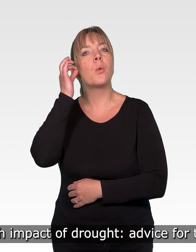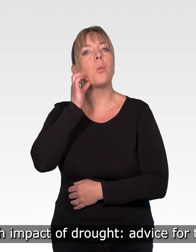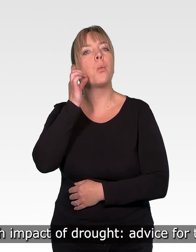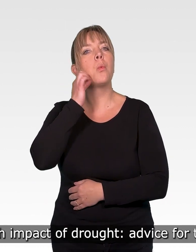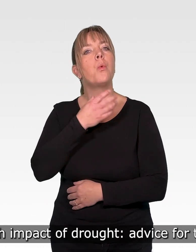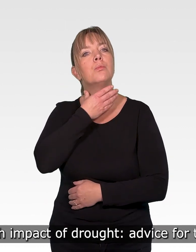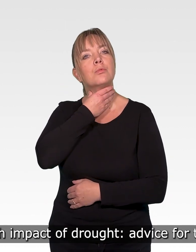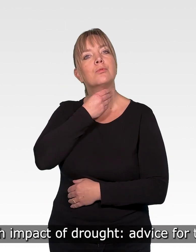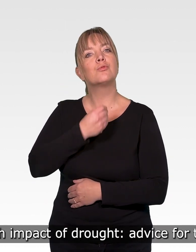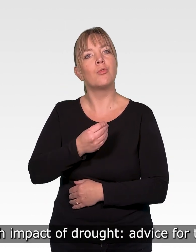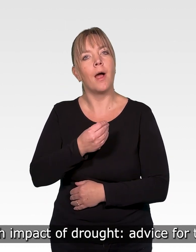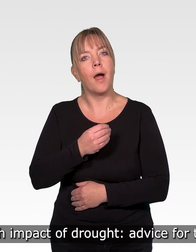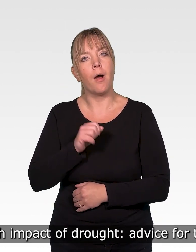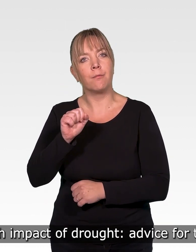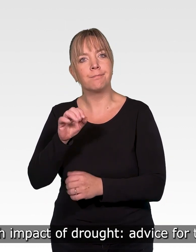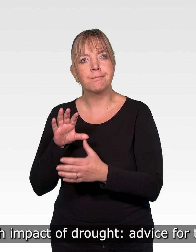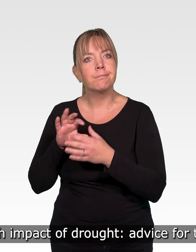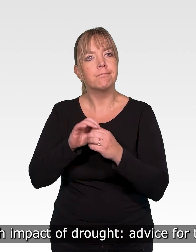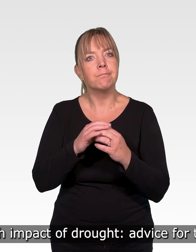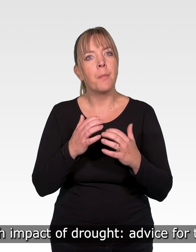Public health impact of drought.